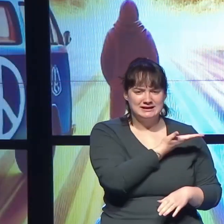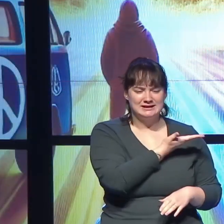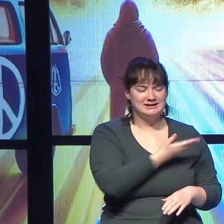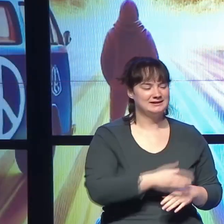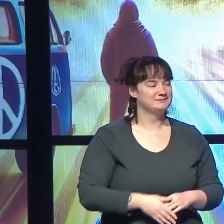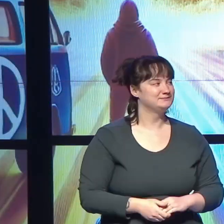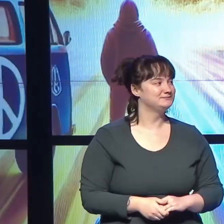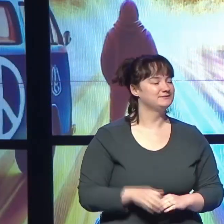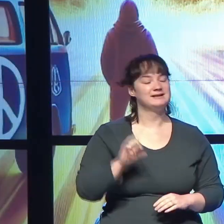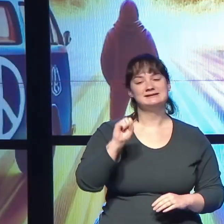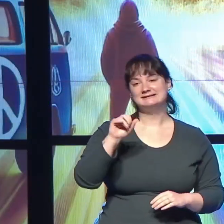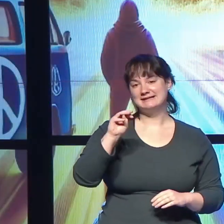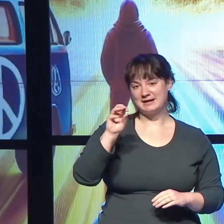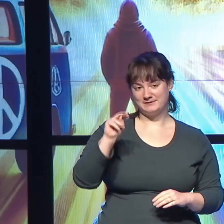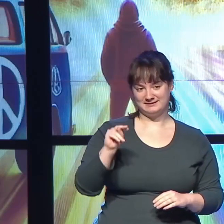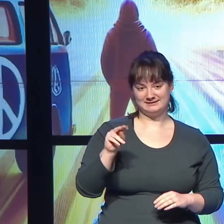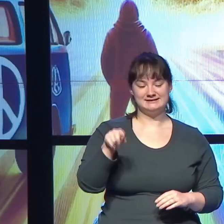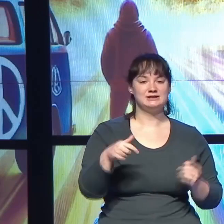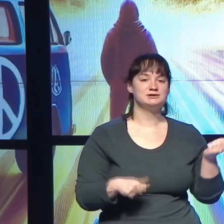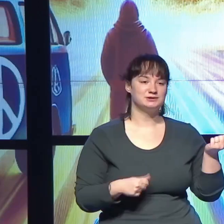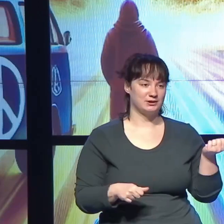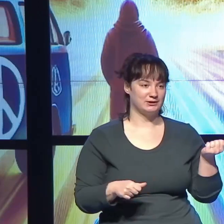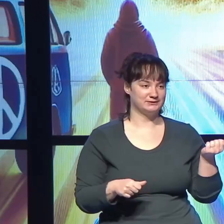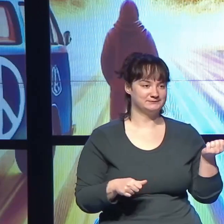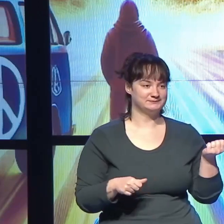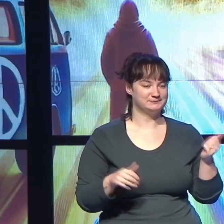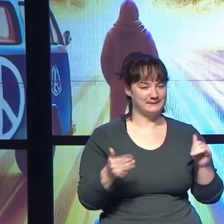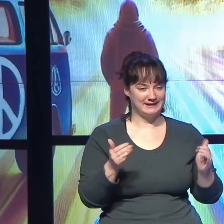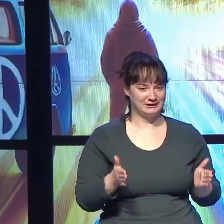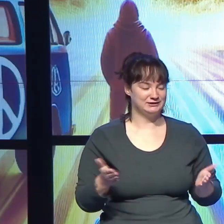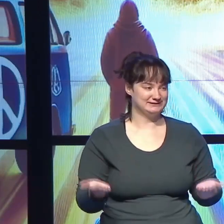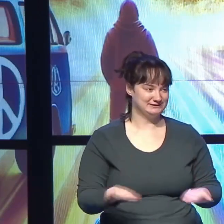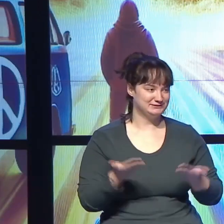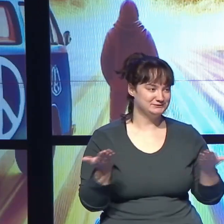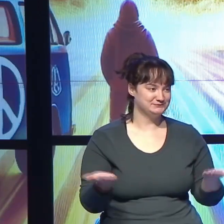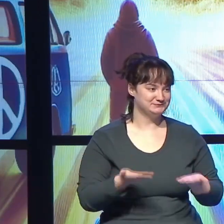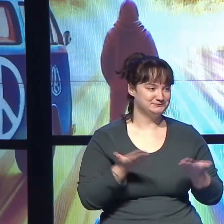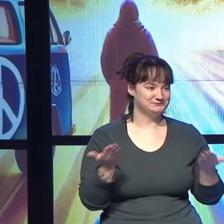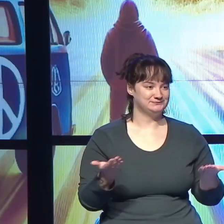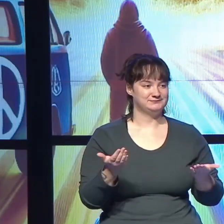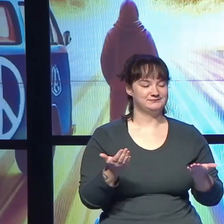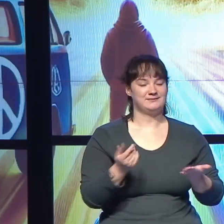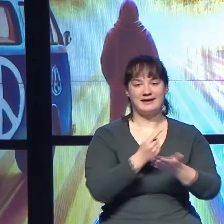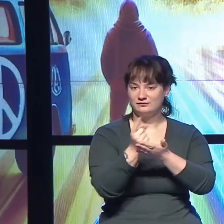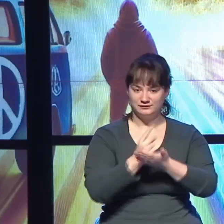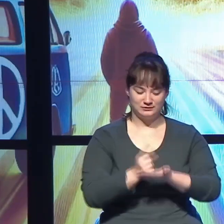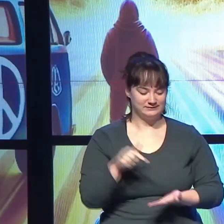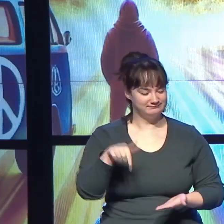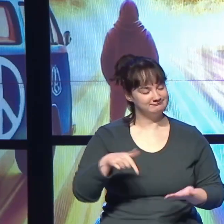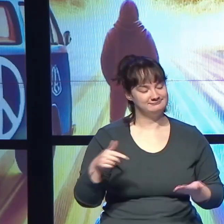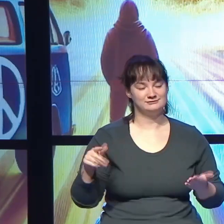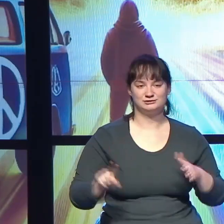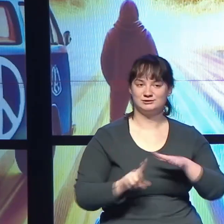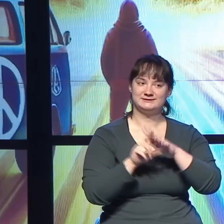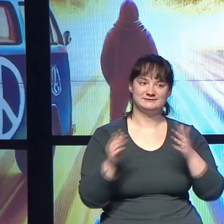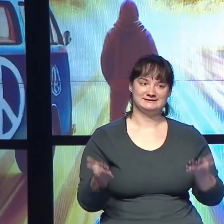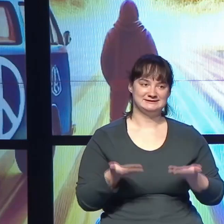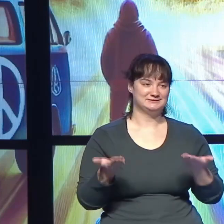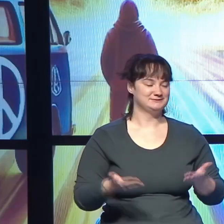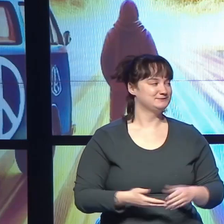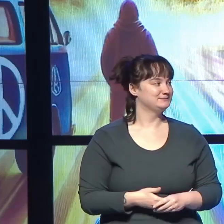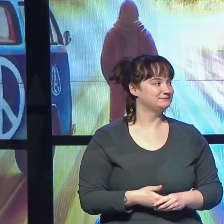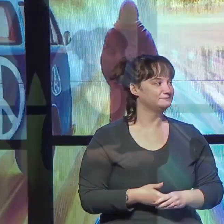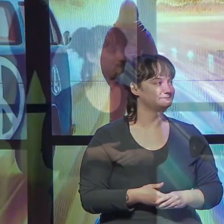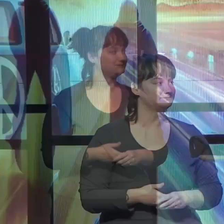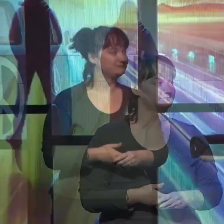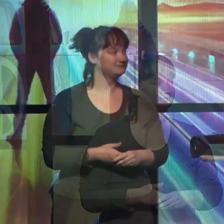And so Simon is one of our guitar players, and he's like every week he plays guitar. He loves it, and oftentimes he'll greet